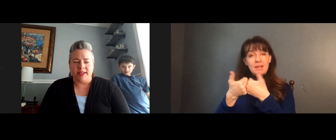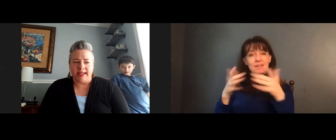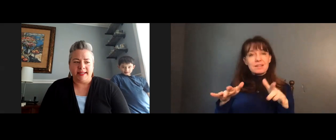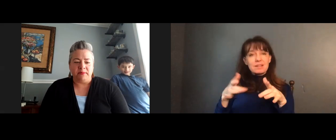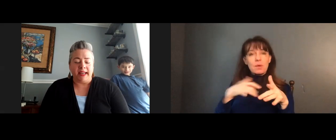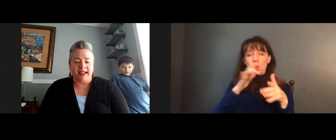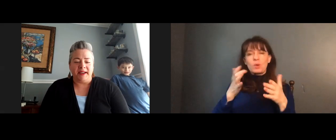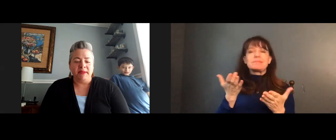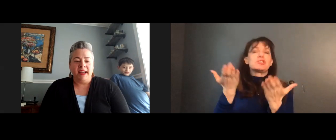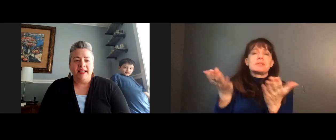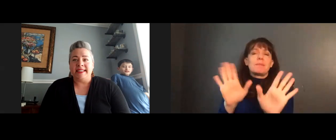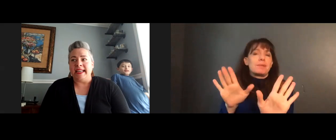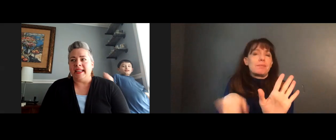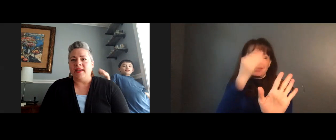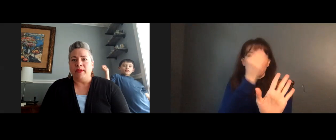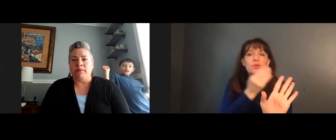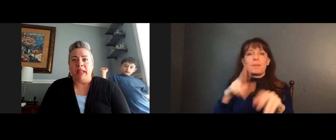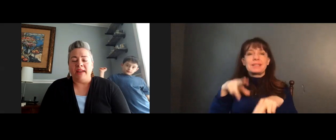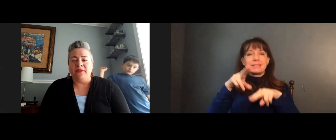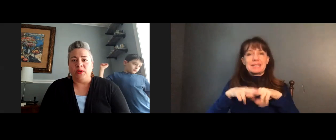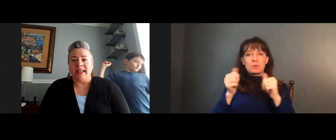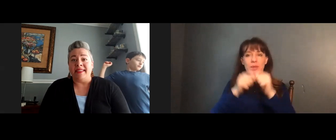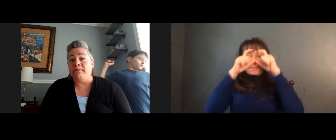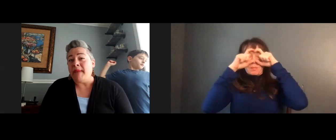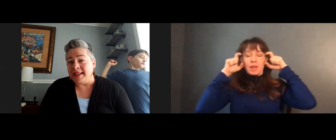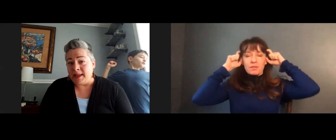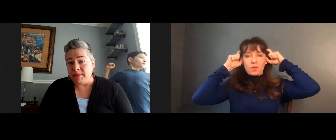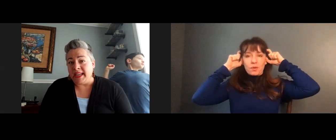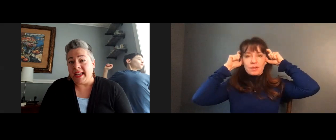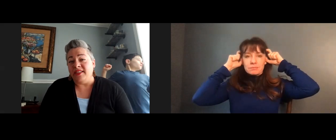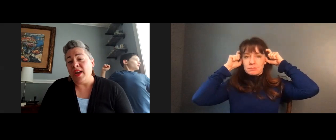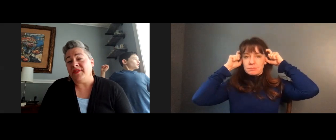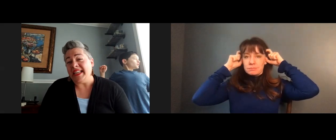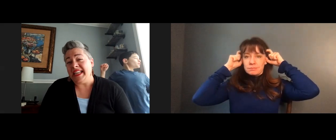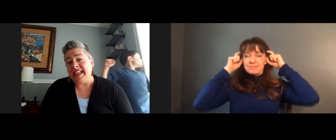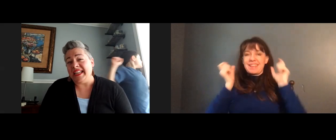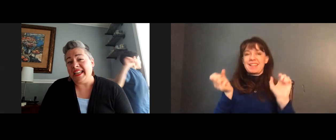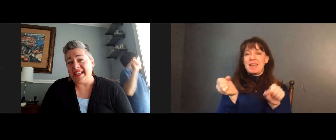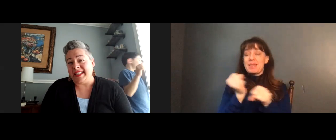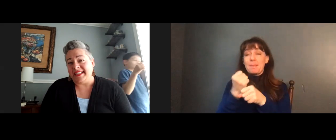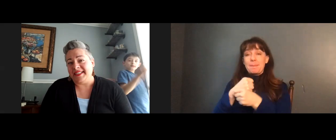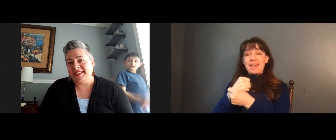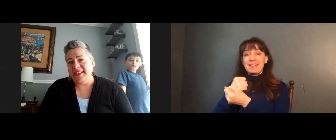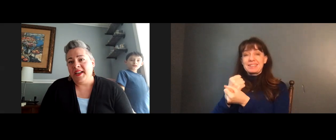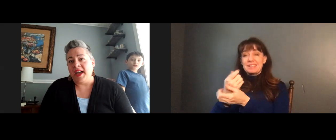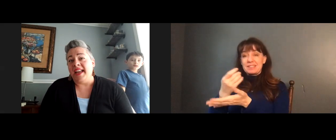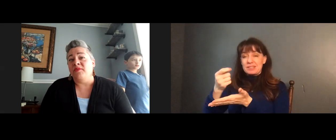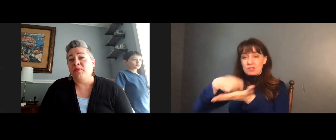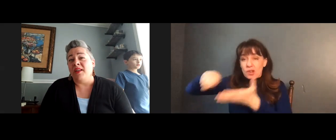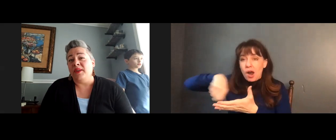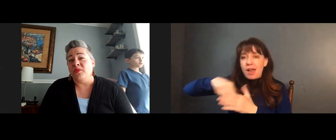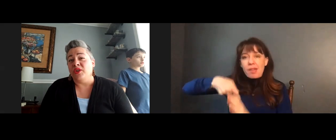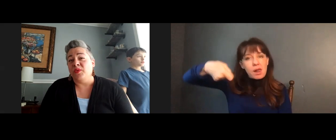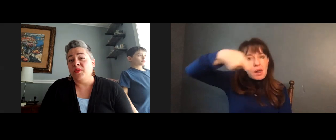i'll suggest it but um sitting with blindfolded and they make something and then you have to eat it and guess it and